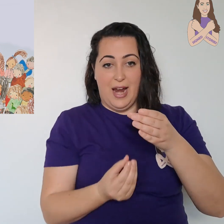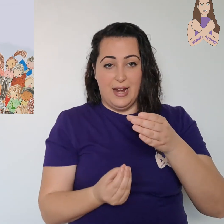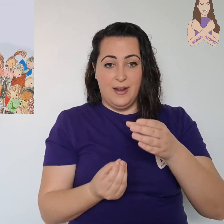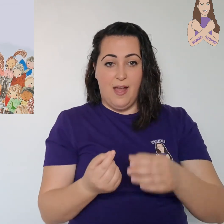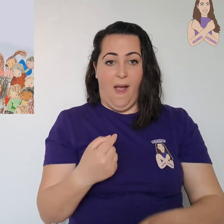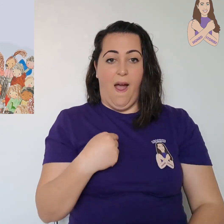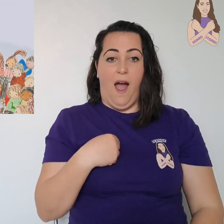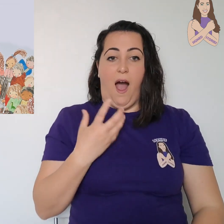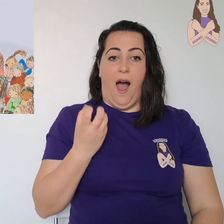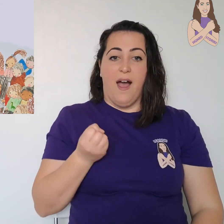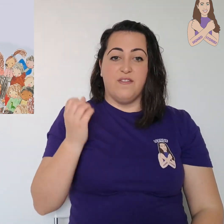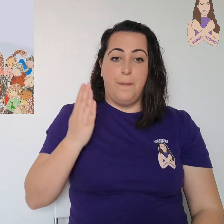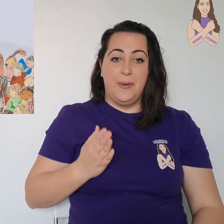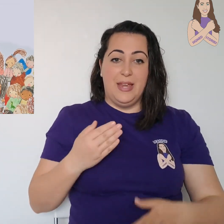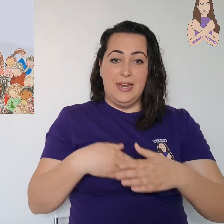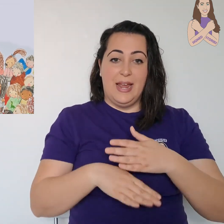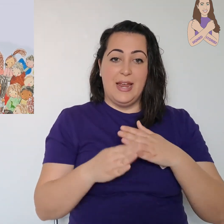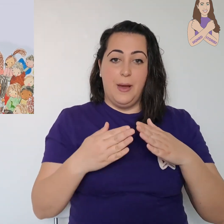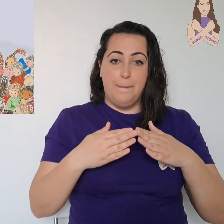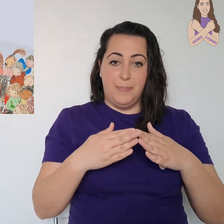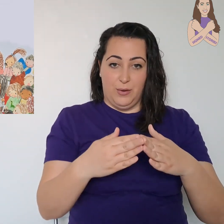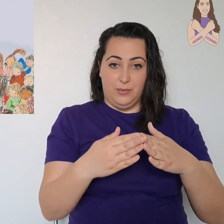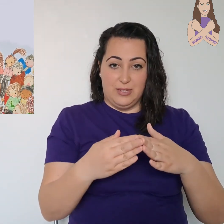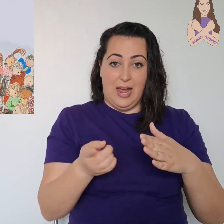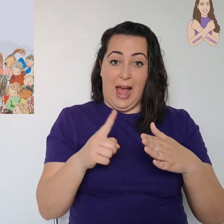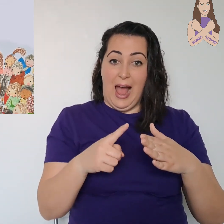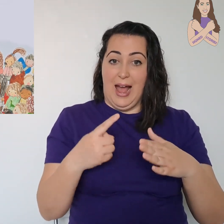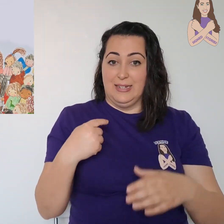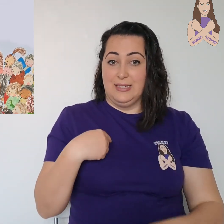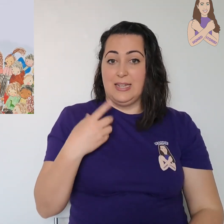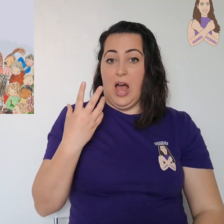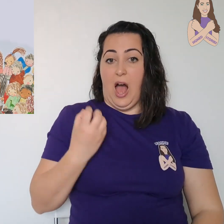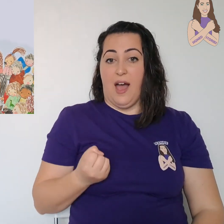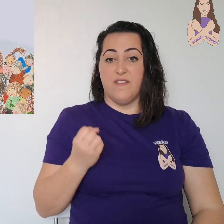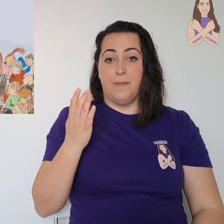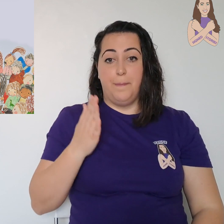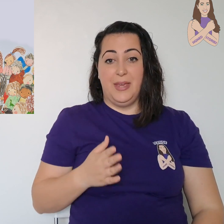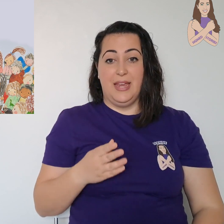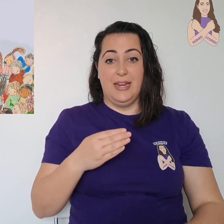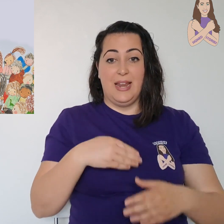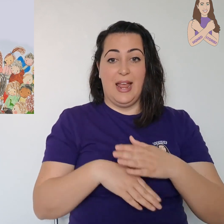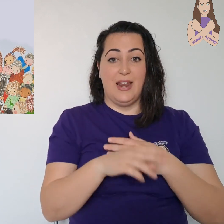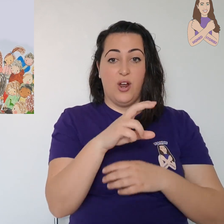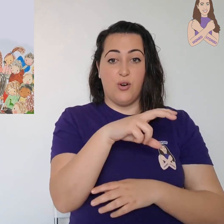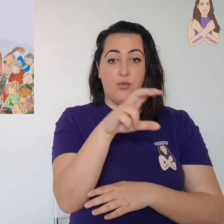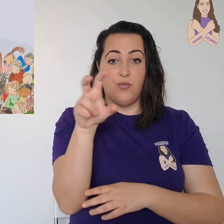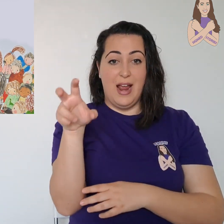drain, I've been in a boat, and I've been in a